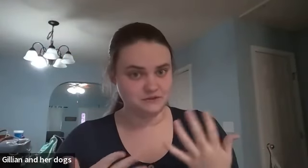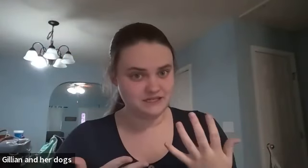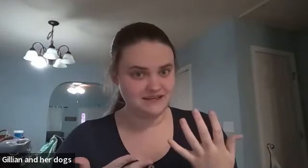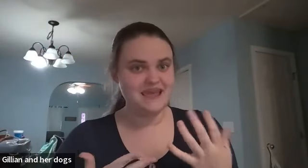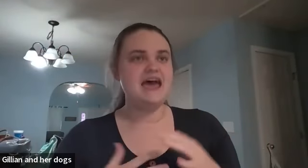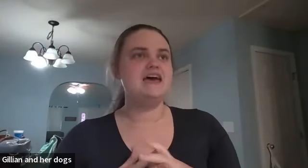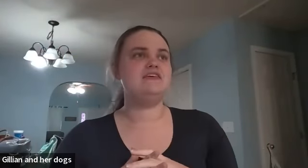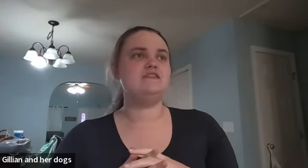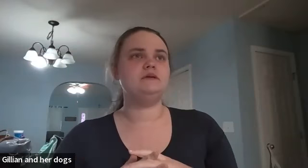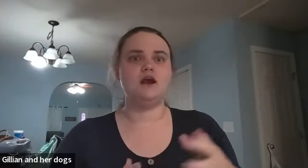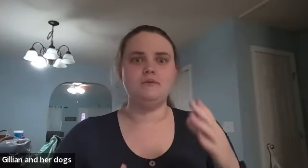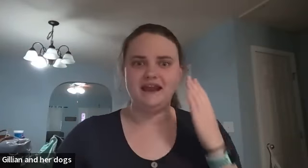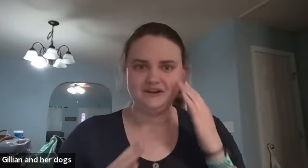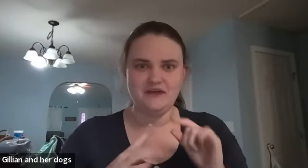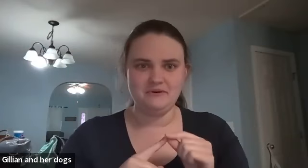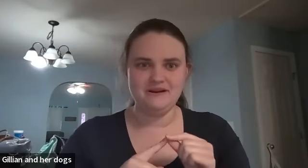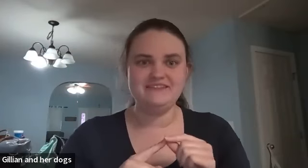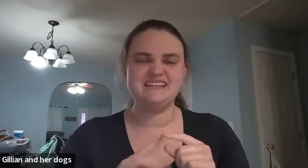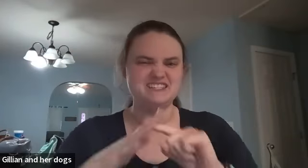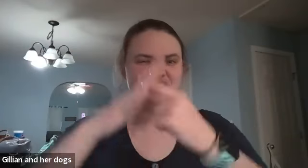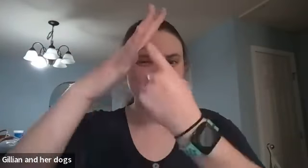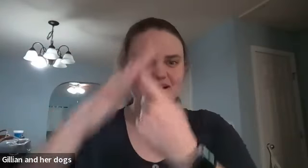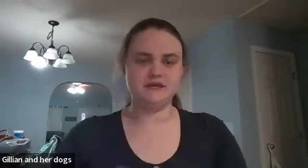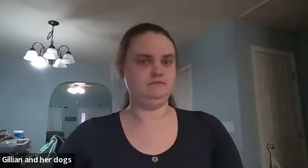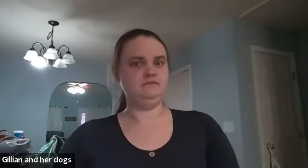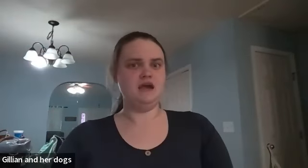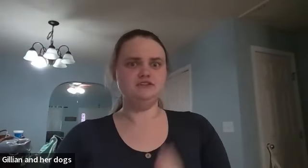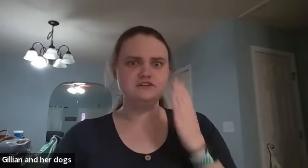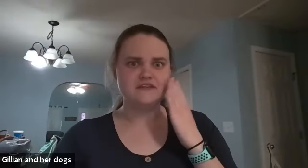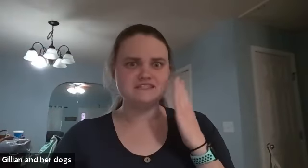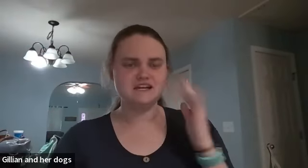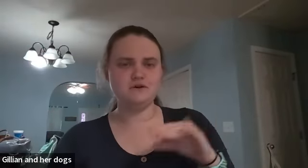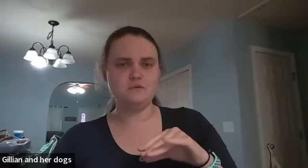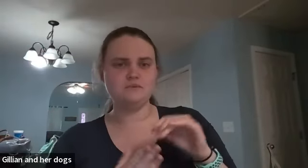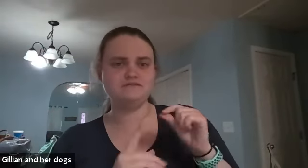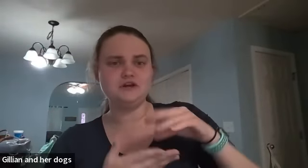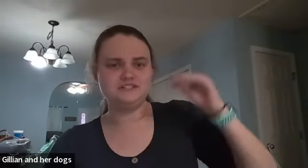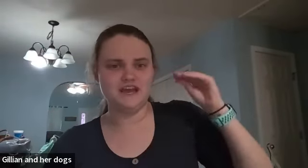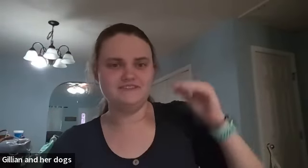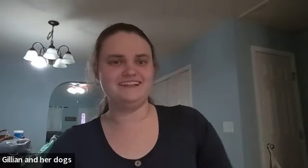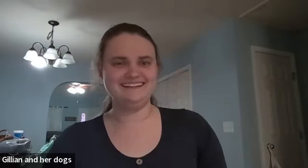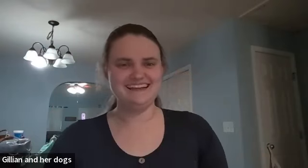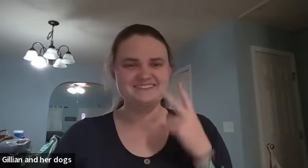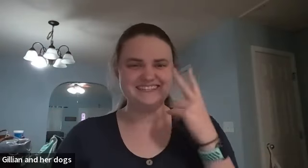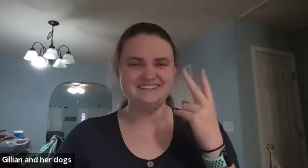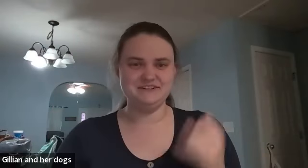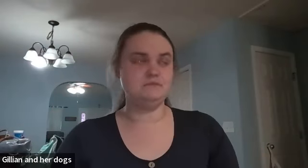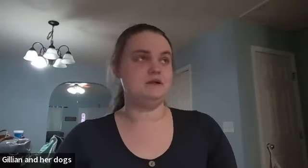it. And then they'll be like, oh wait, I know that word. And they'll say start. And I'm like, how'd you know that? That's not even a word we've learned yet. And they're like, I've seen you do it. I'm like,